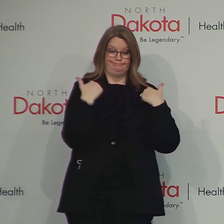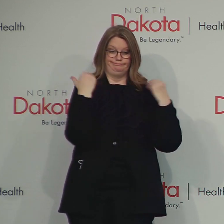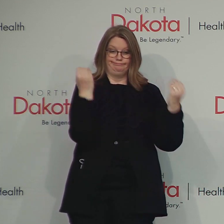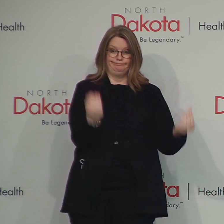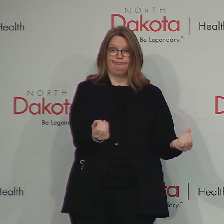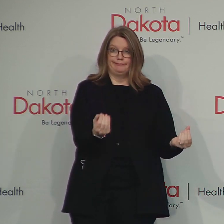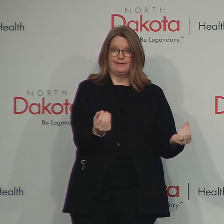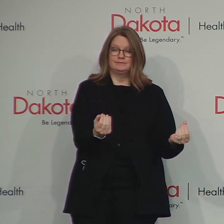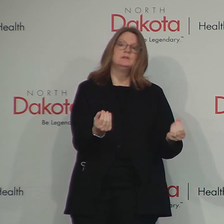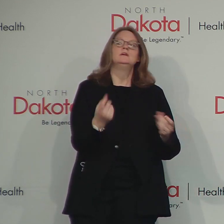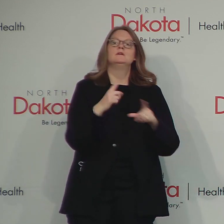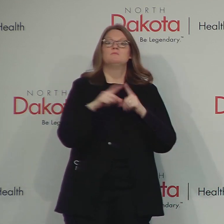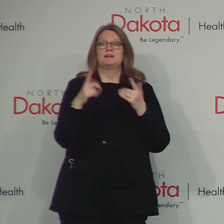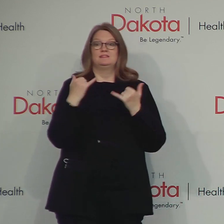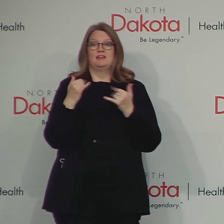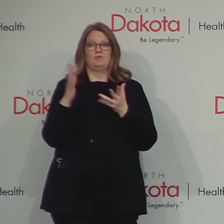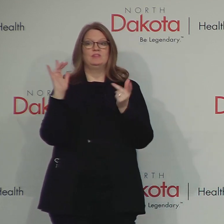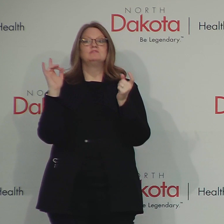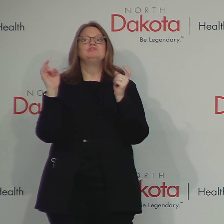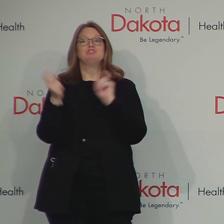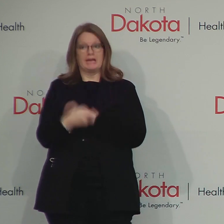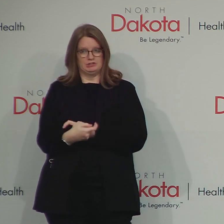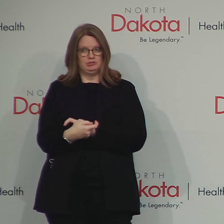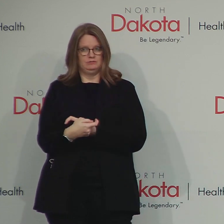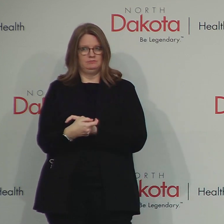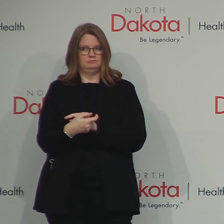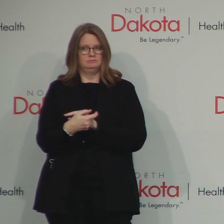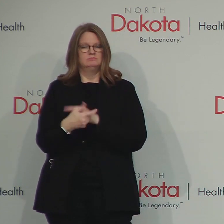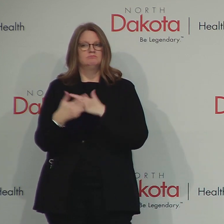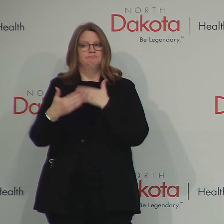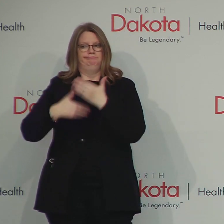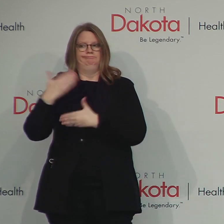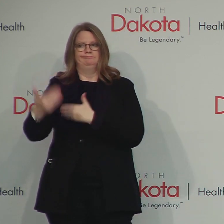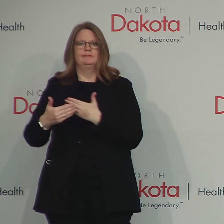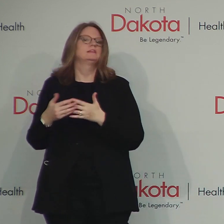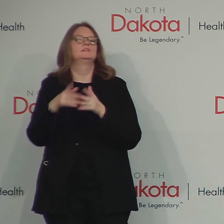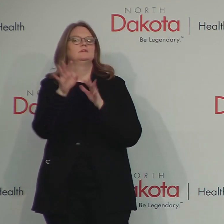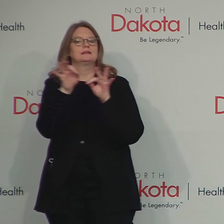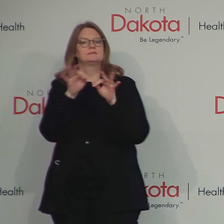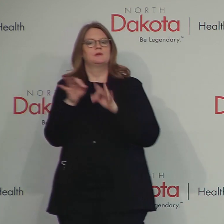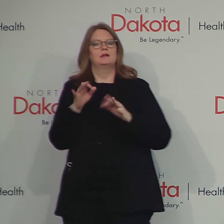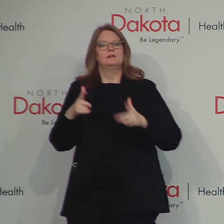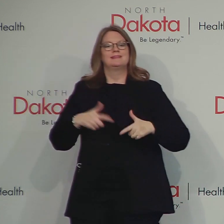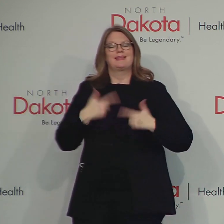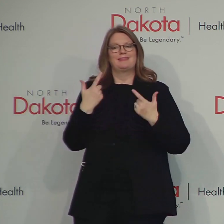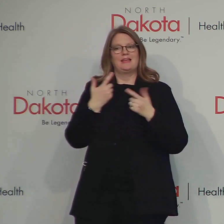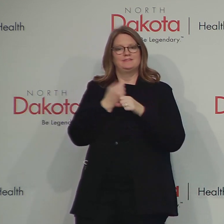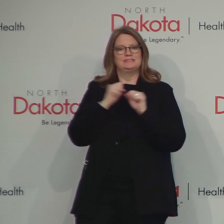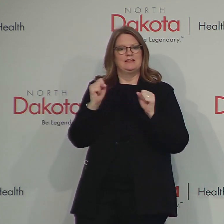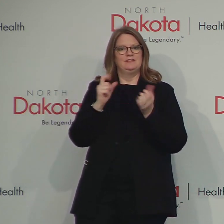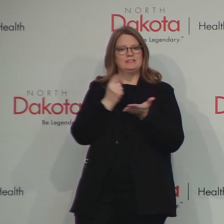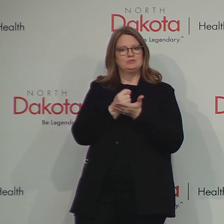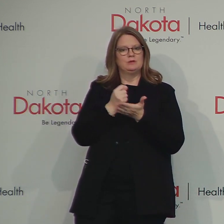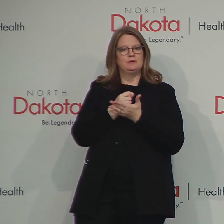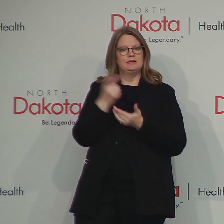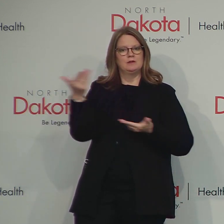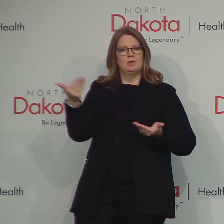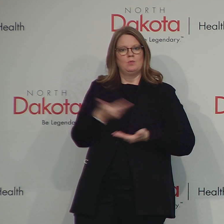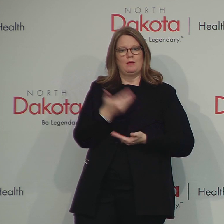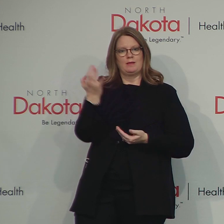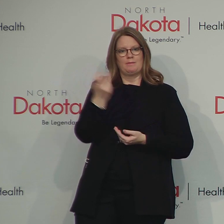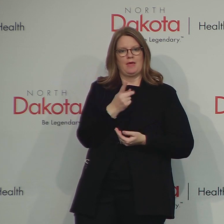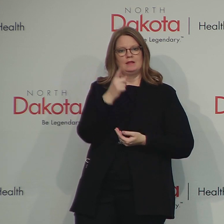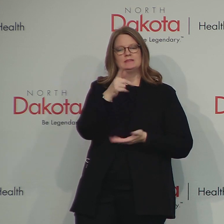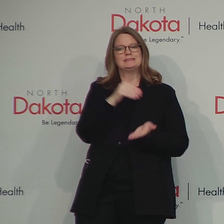and game-changing. And here to explain this life-saving treatment, we're pleased to welcome back to the